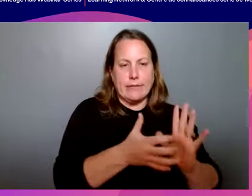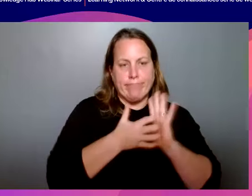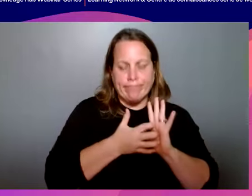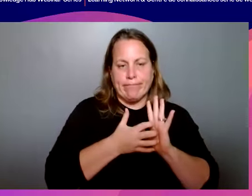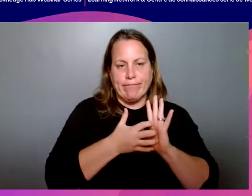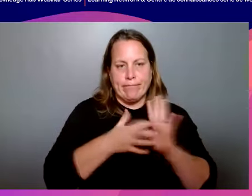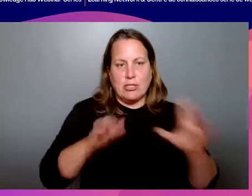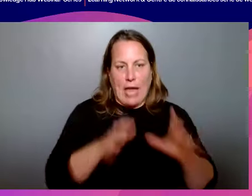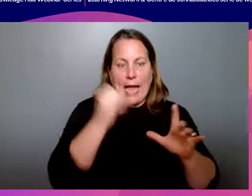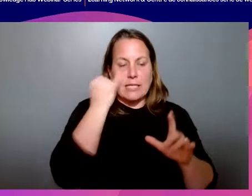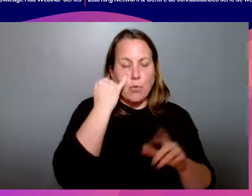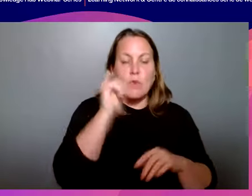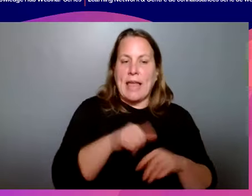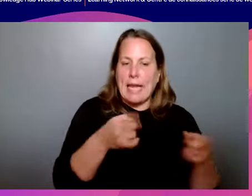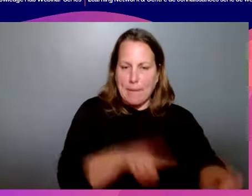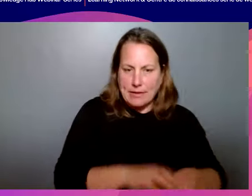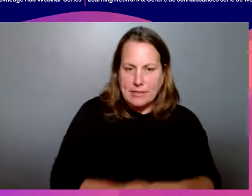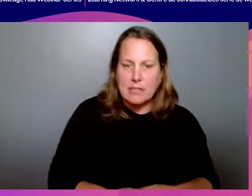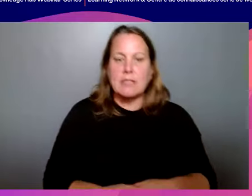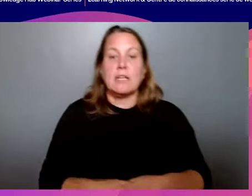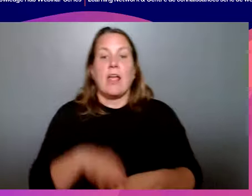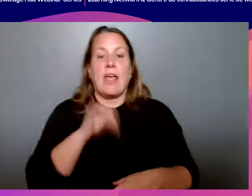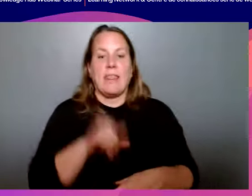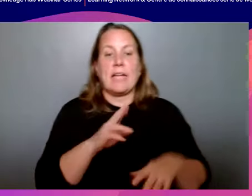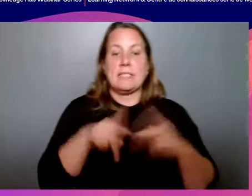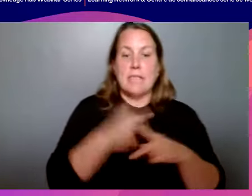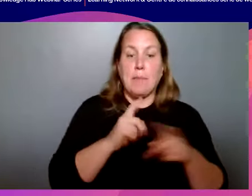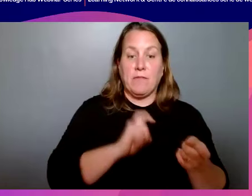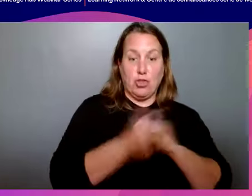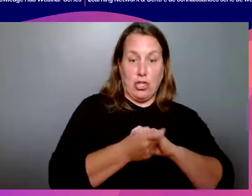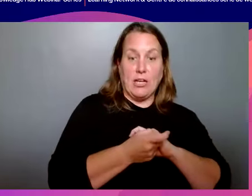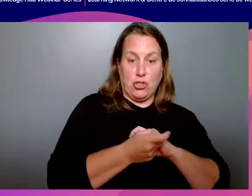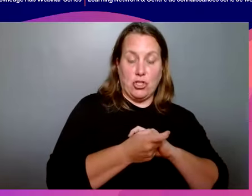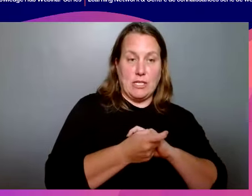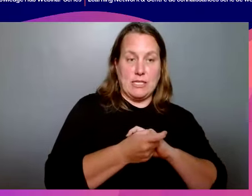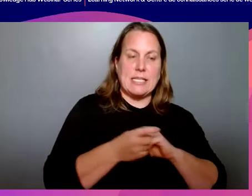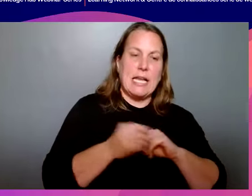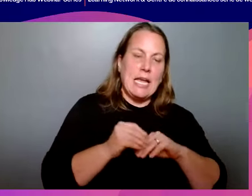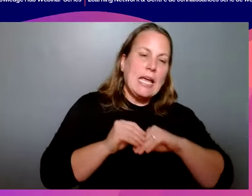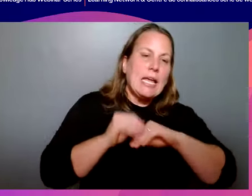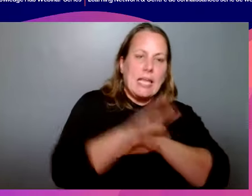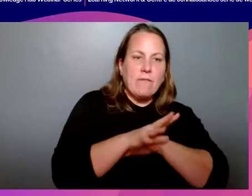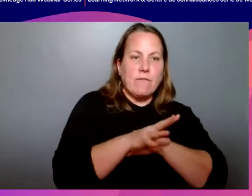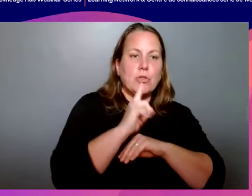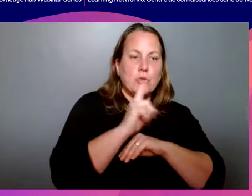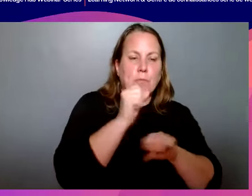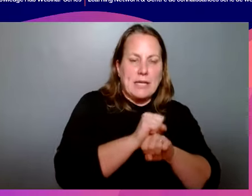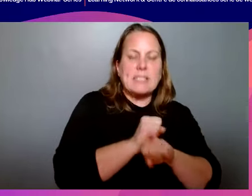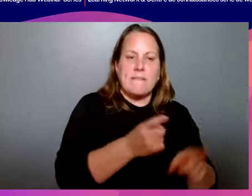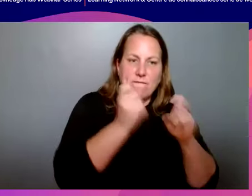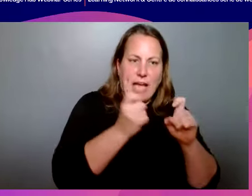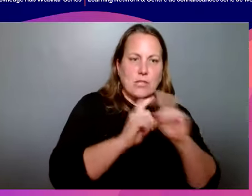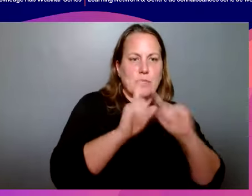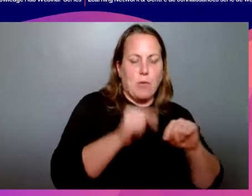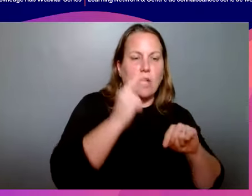to legislation were early intervention, timely and effective responses, and support for affected people. The